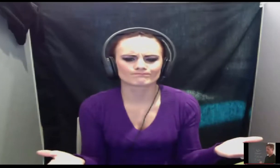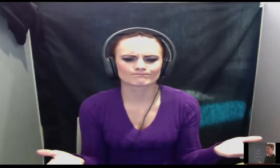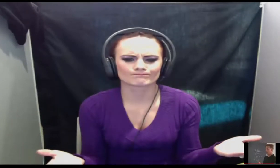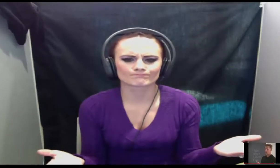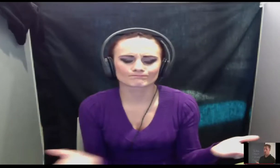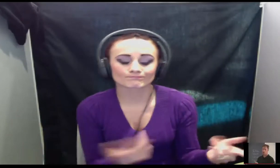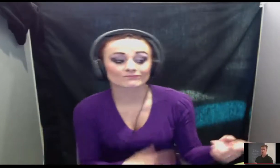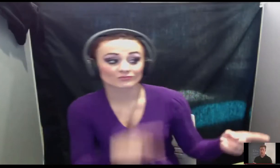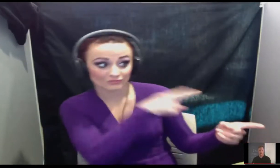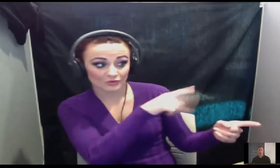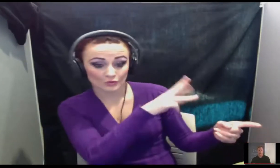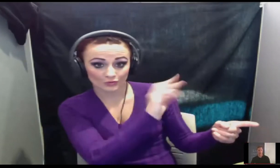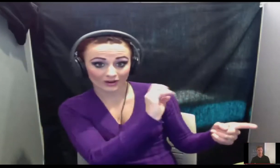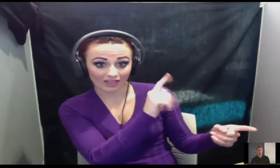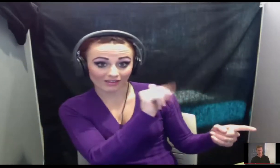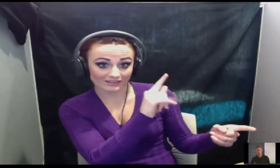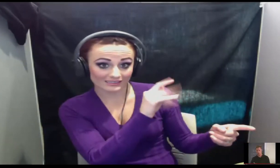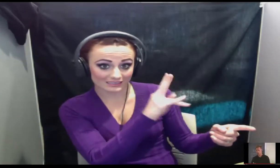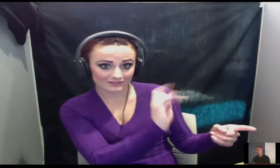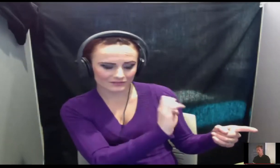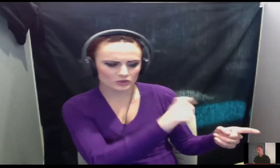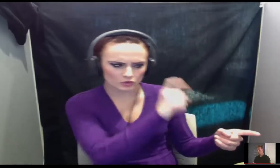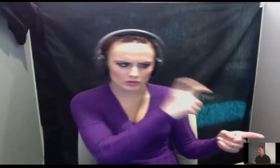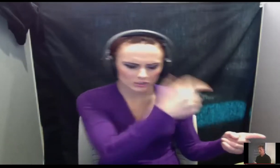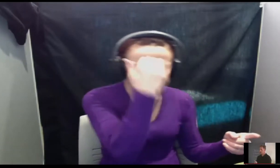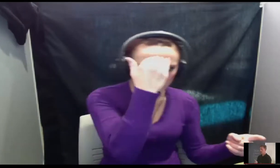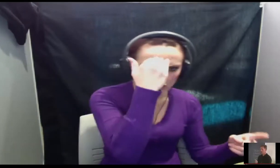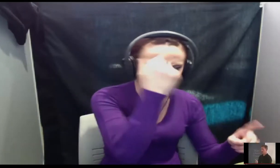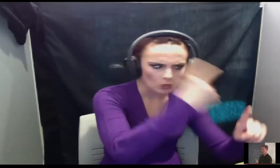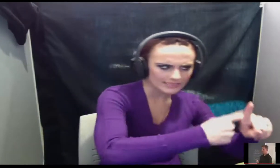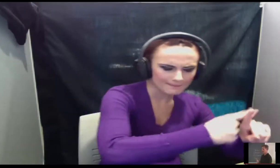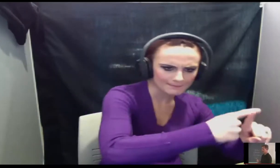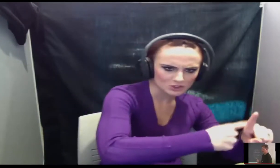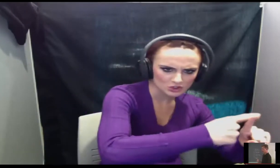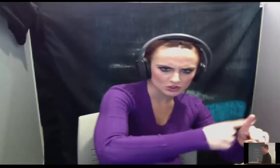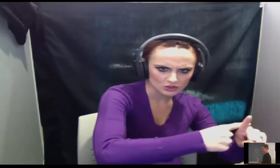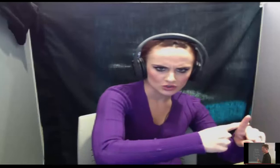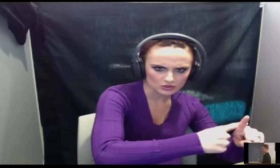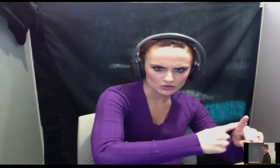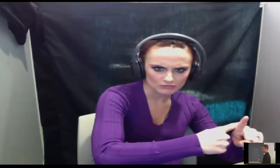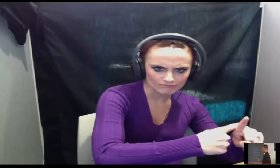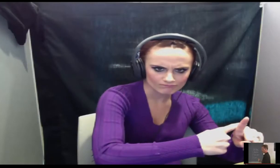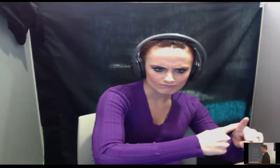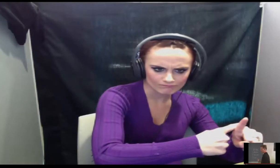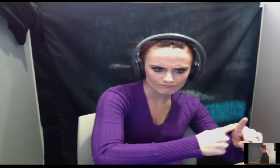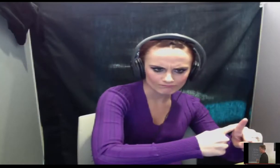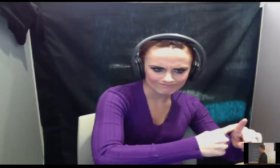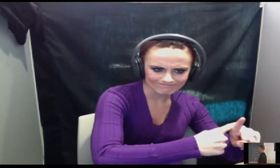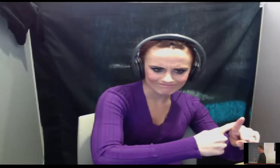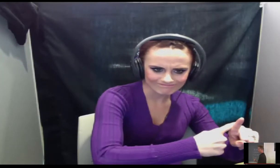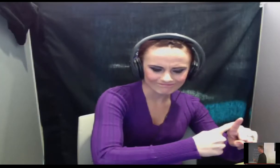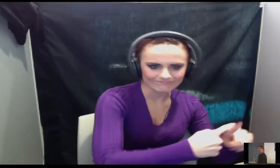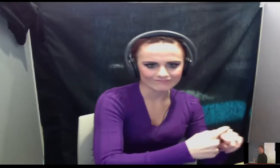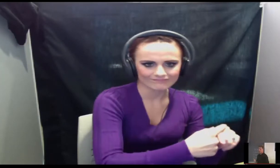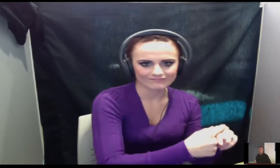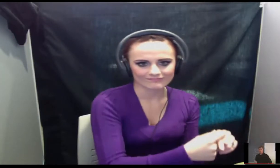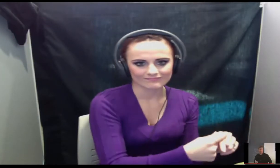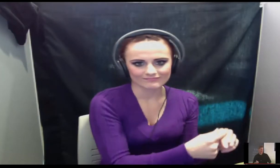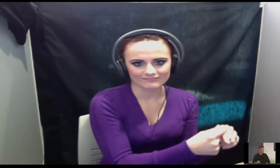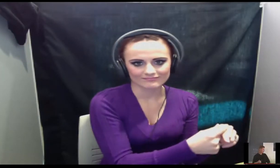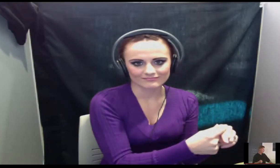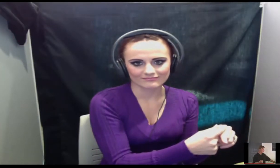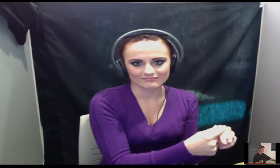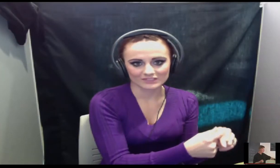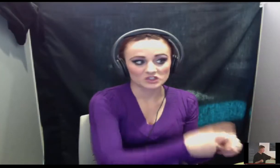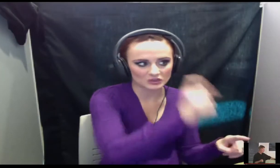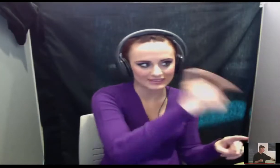know how much moisture can actually be held in that air at that point. And then you have to